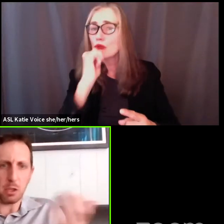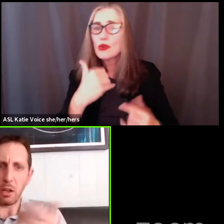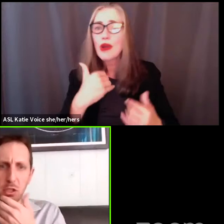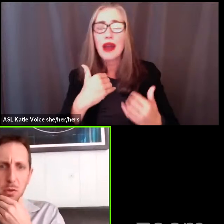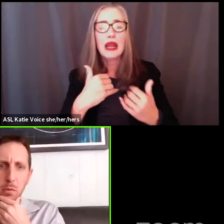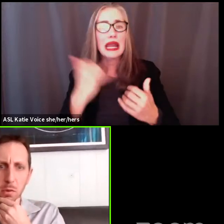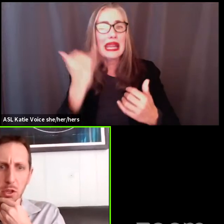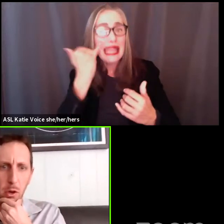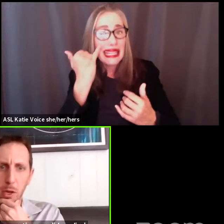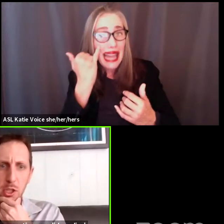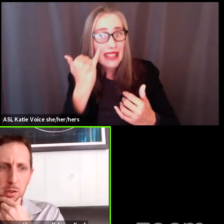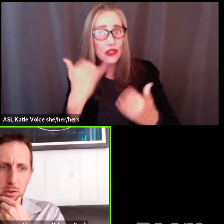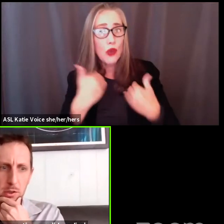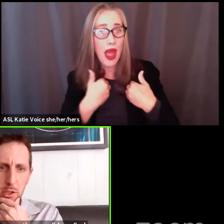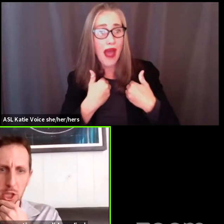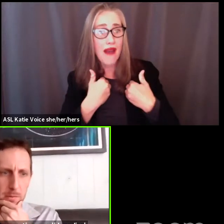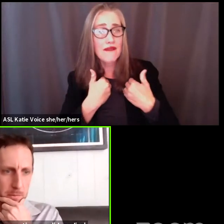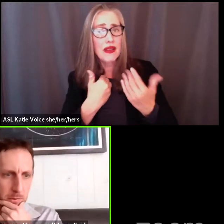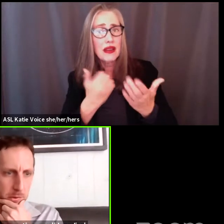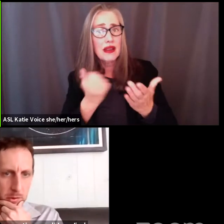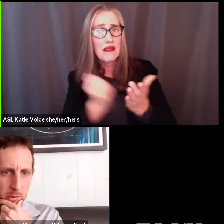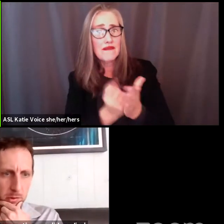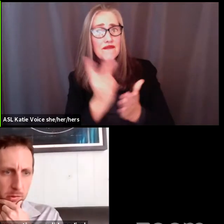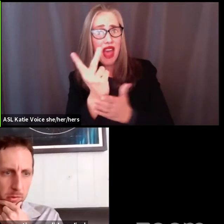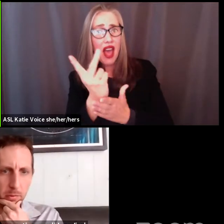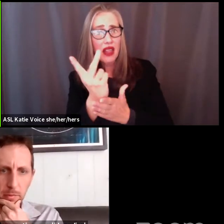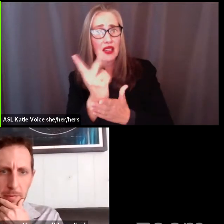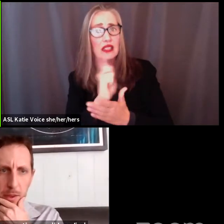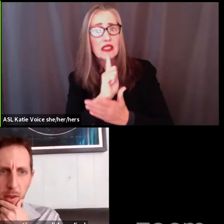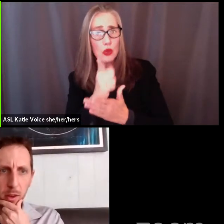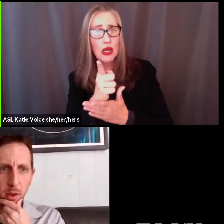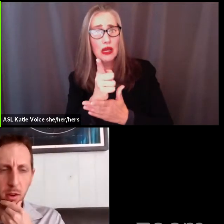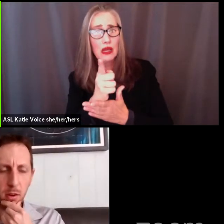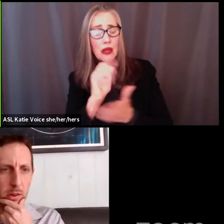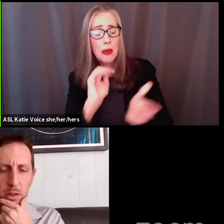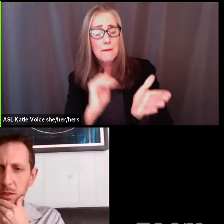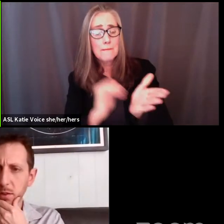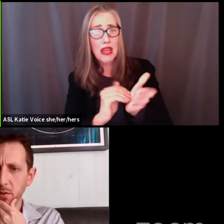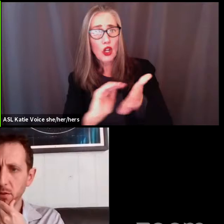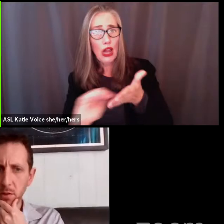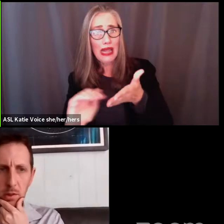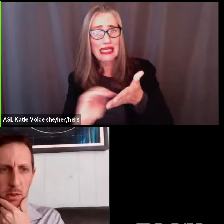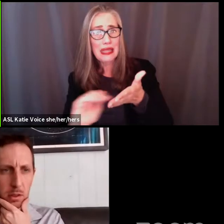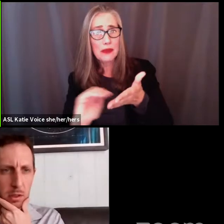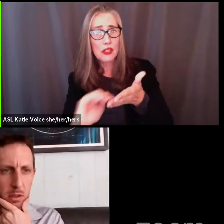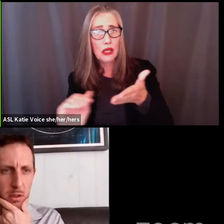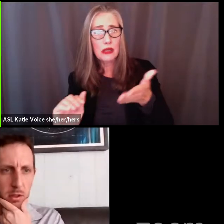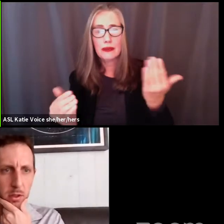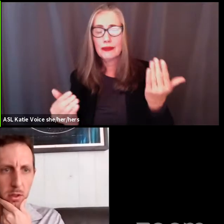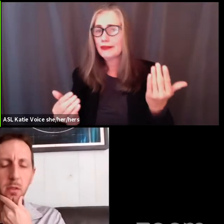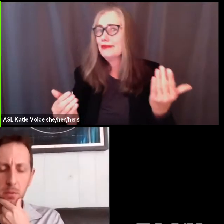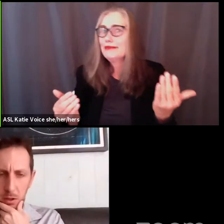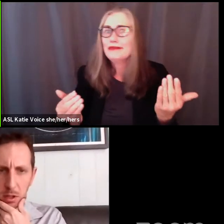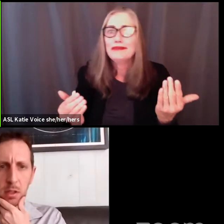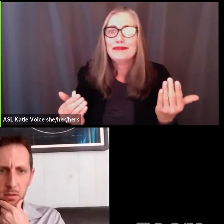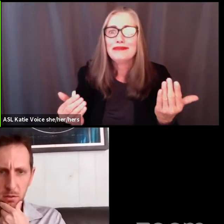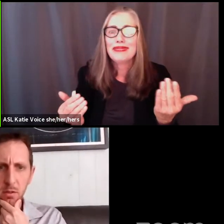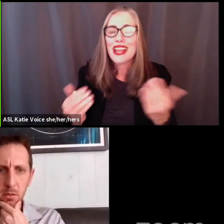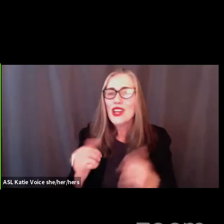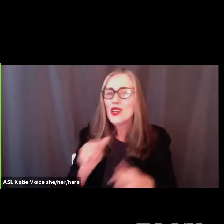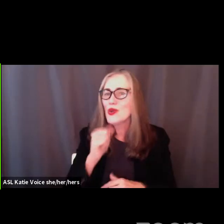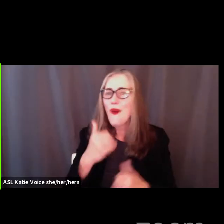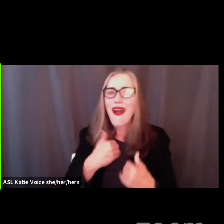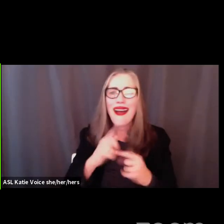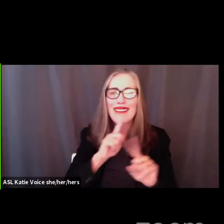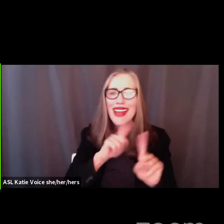That was just a question. Legit. Yeah, I actually I don't have an answer for that. This was